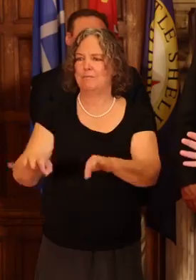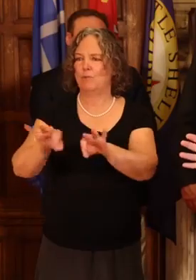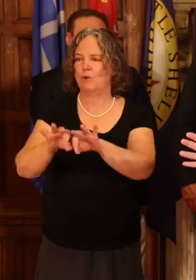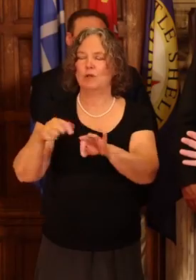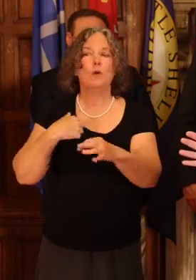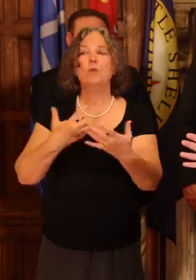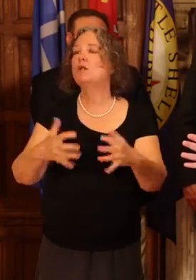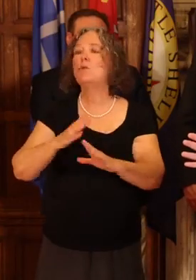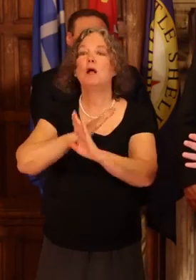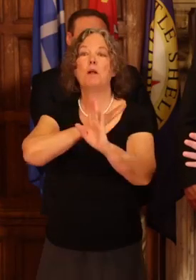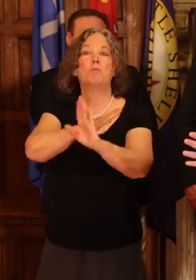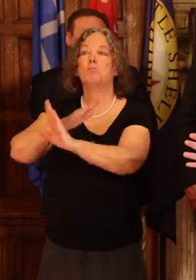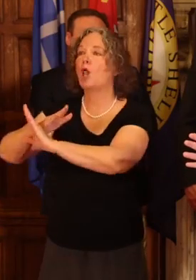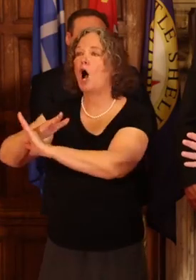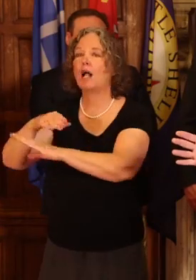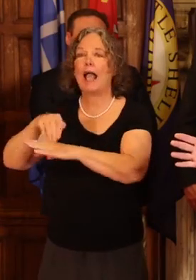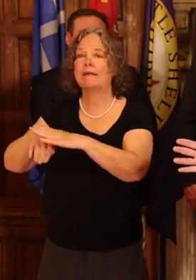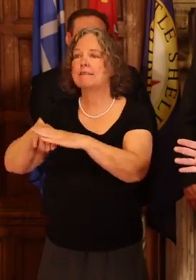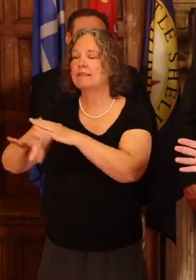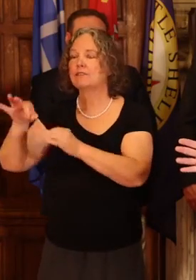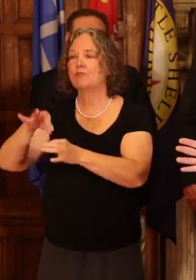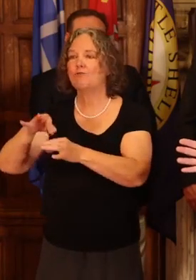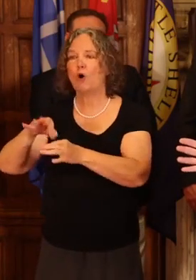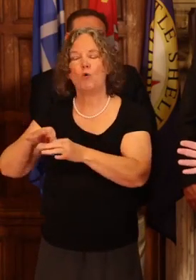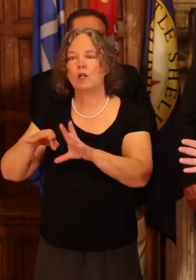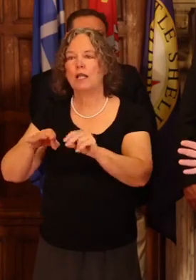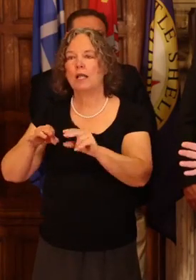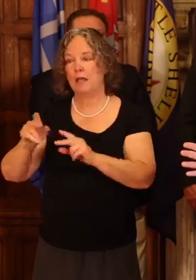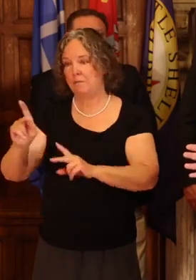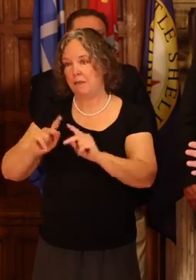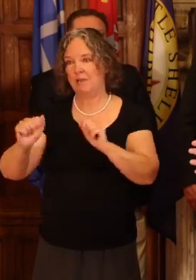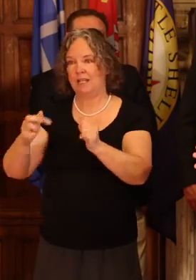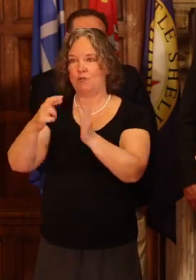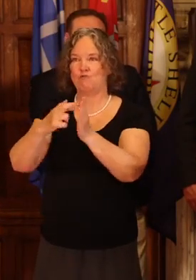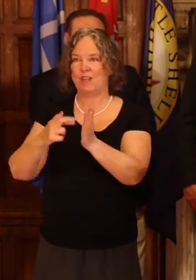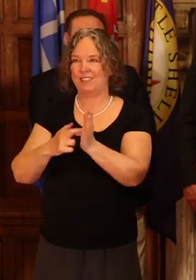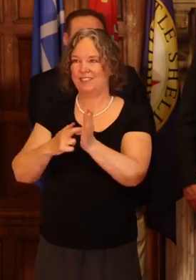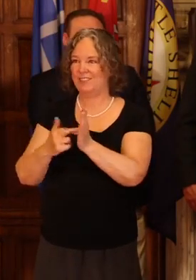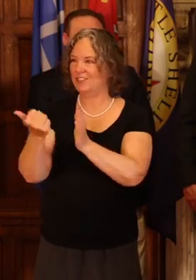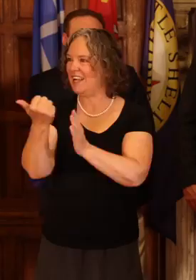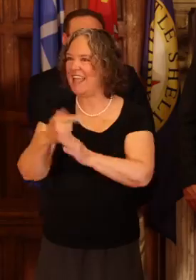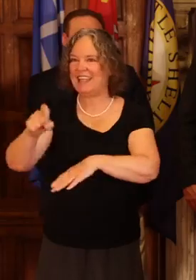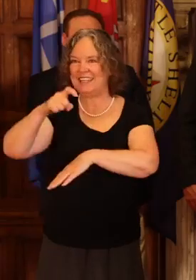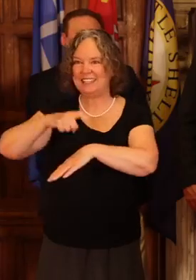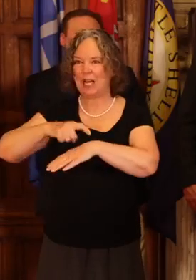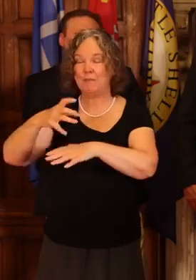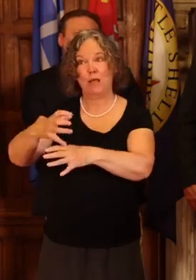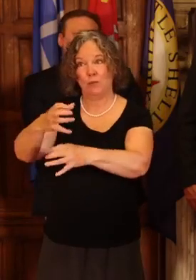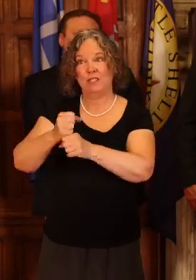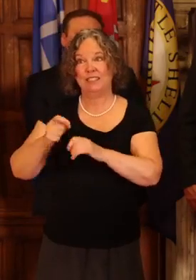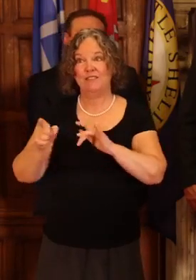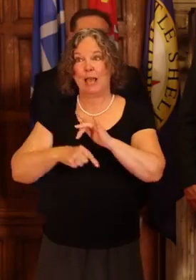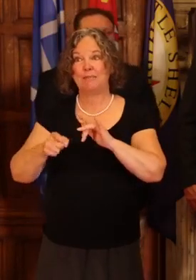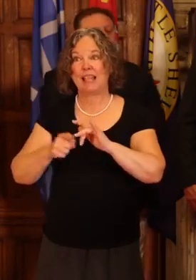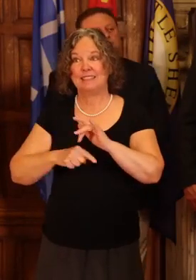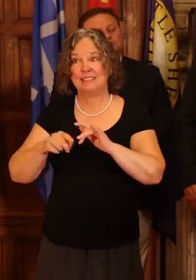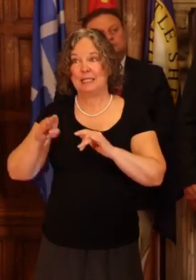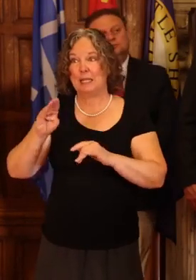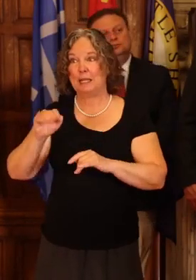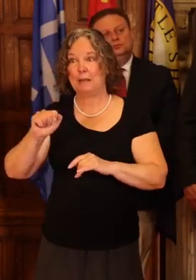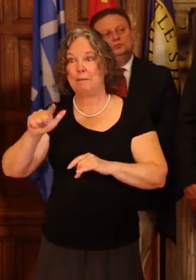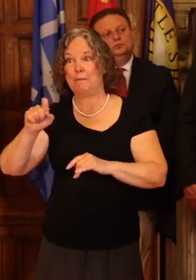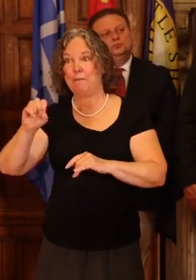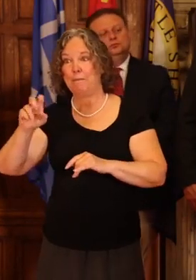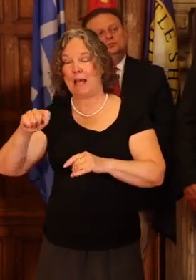block access to voting. People can register at any time and receive an absentee ballot in the mail that's available to